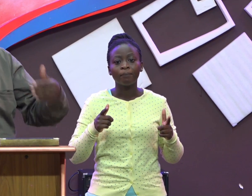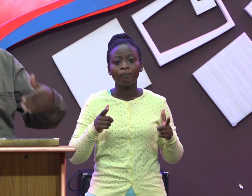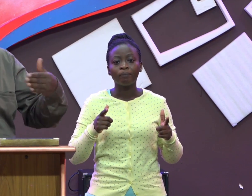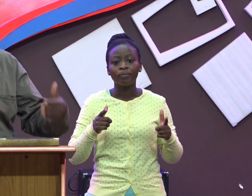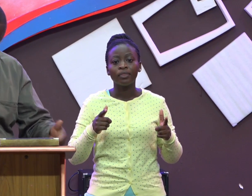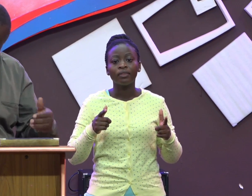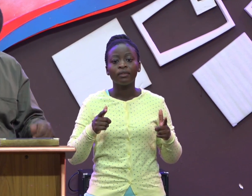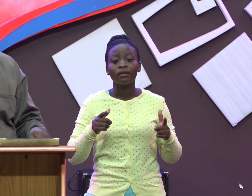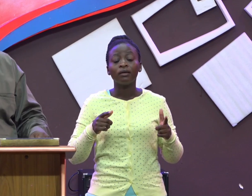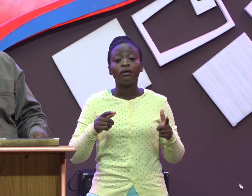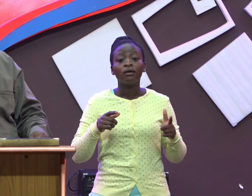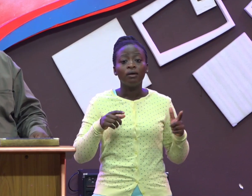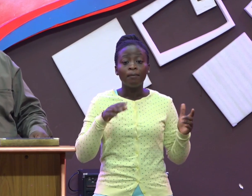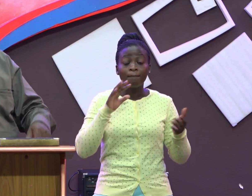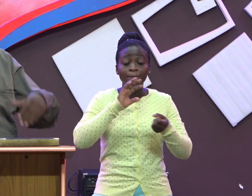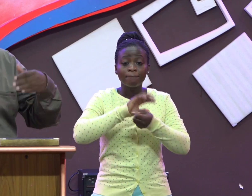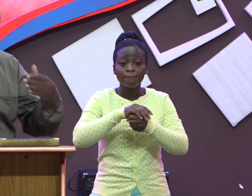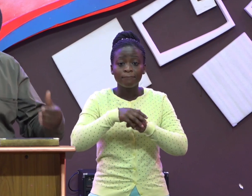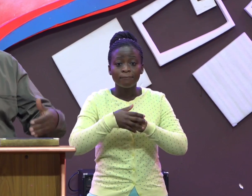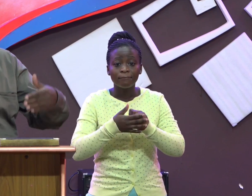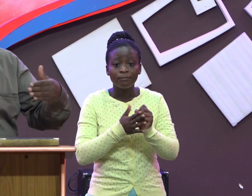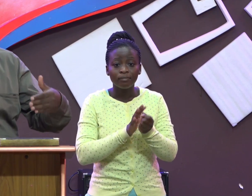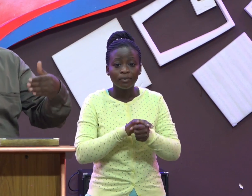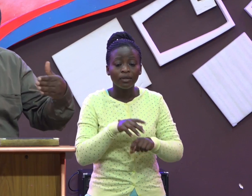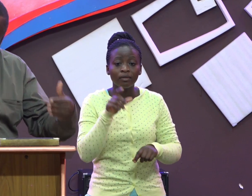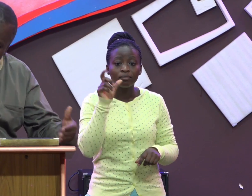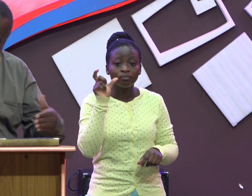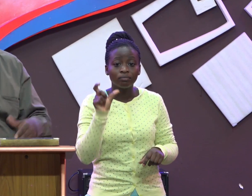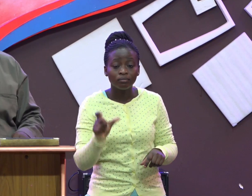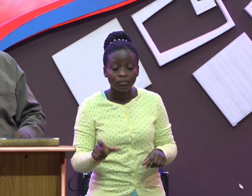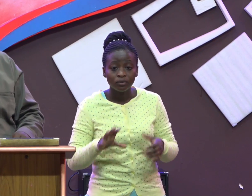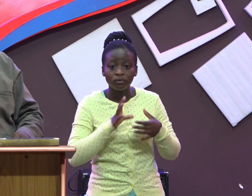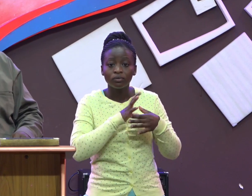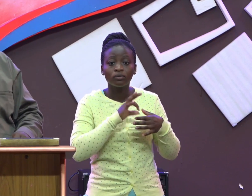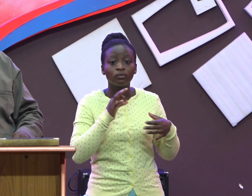A developed human spirit. A strong human spirit.